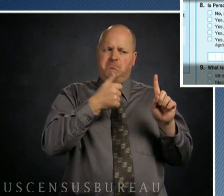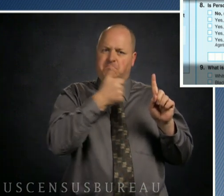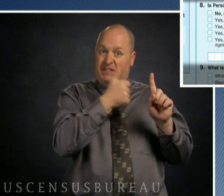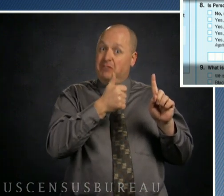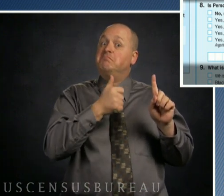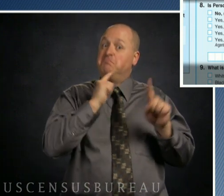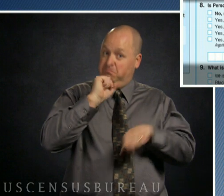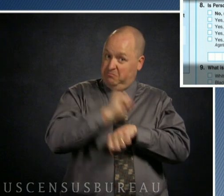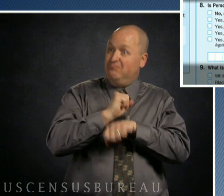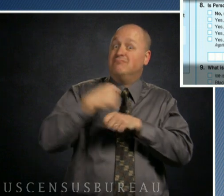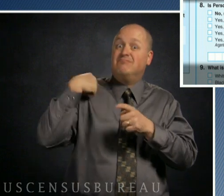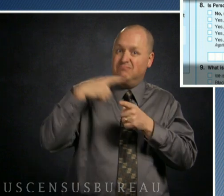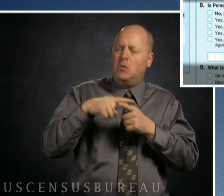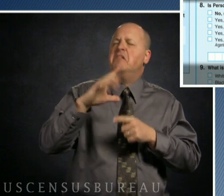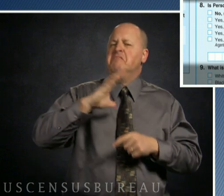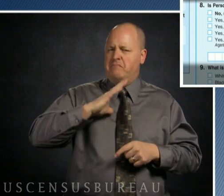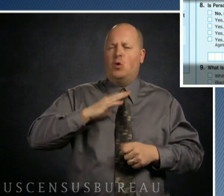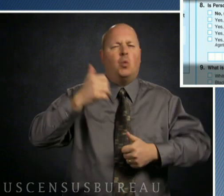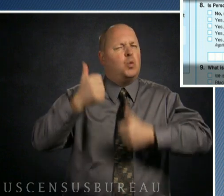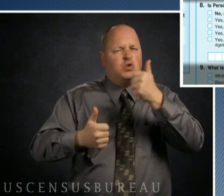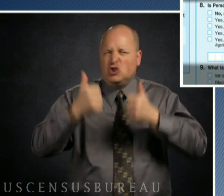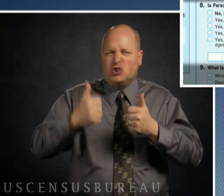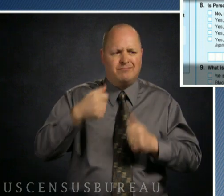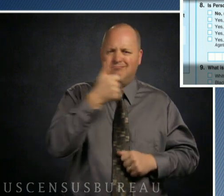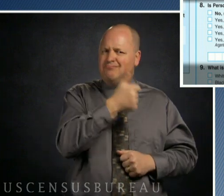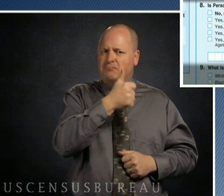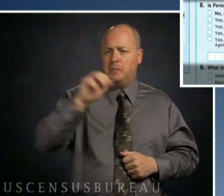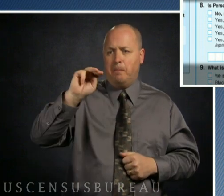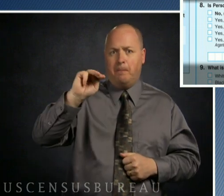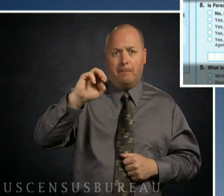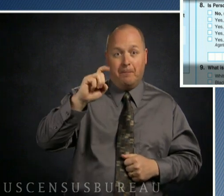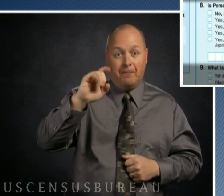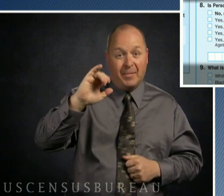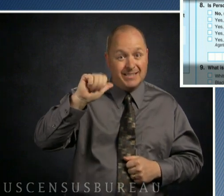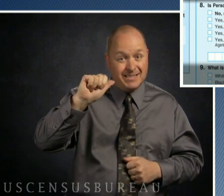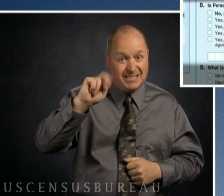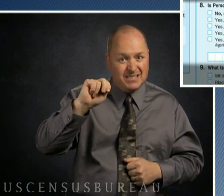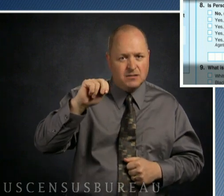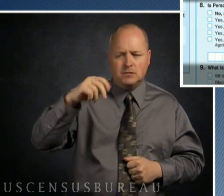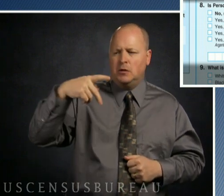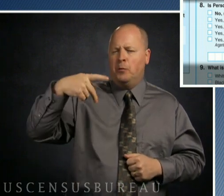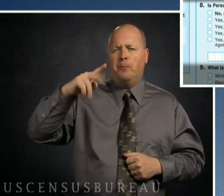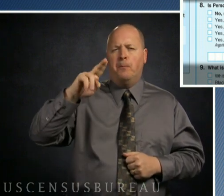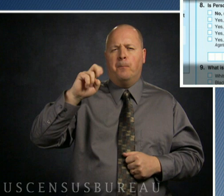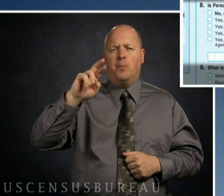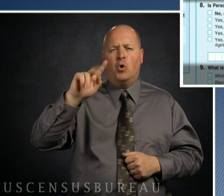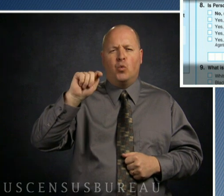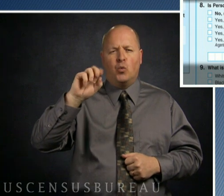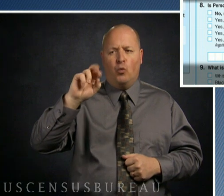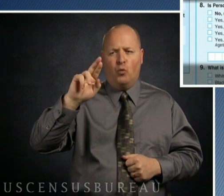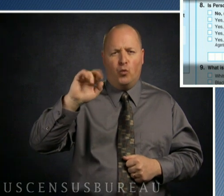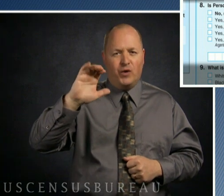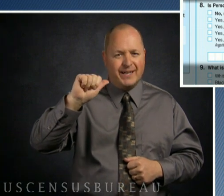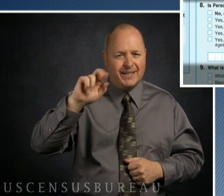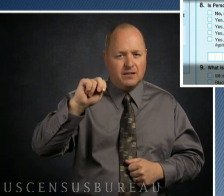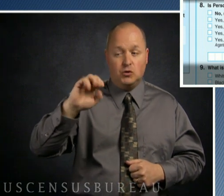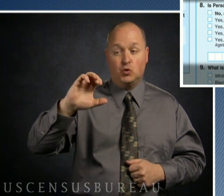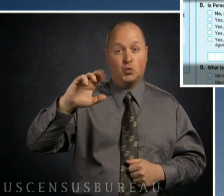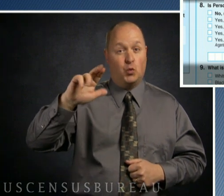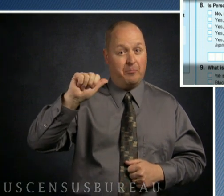that best describes person 1's origin, whether it is Mexican, Puerto Rican, Cuban, or